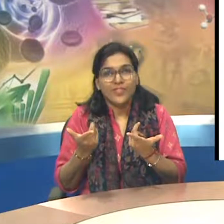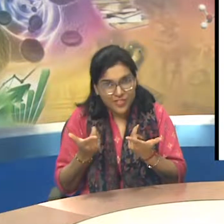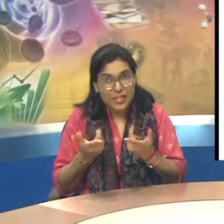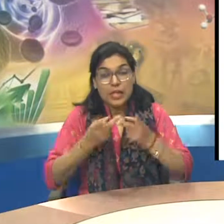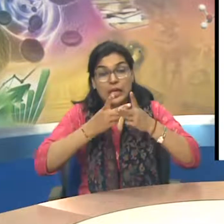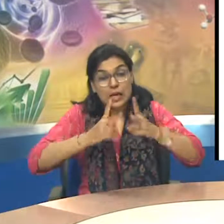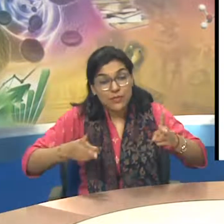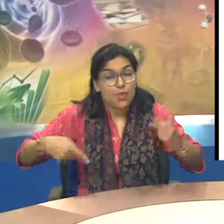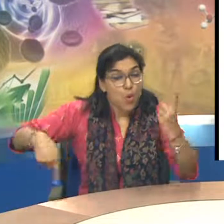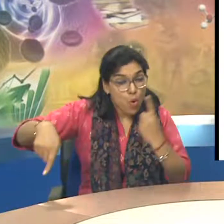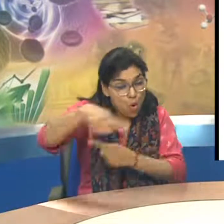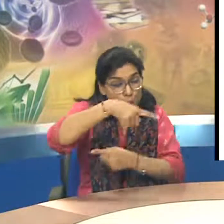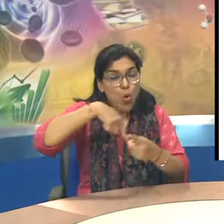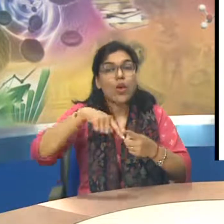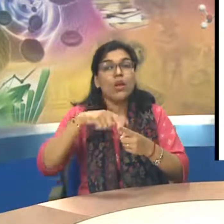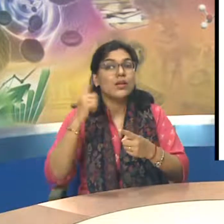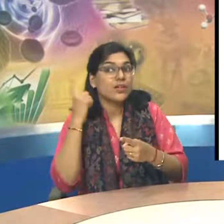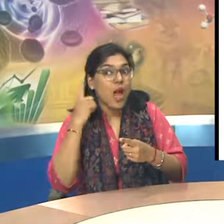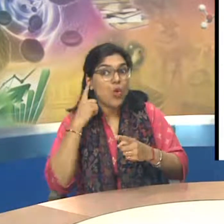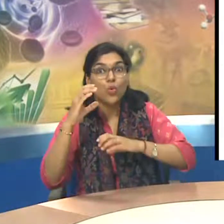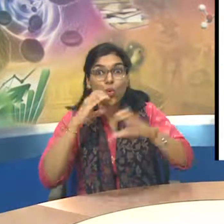sounds is called